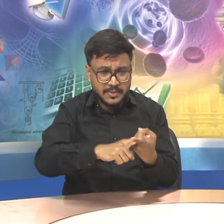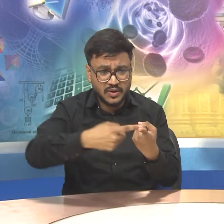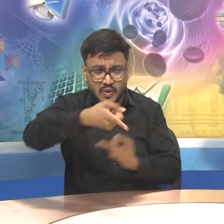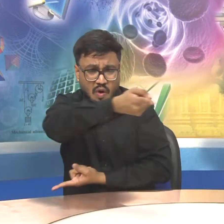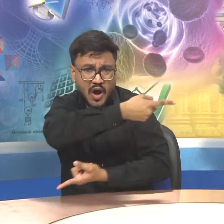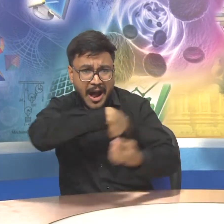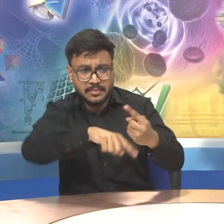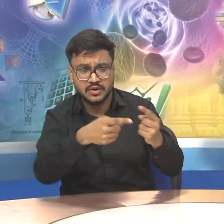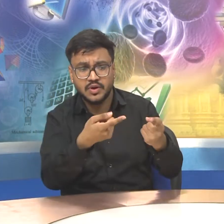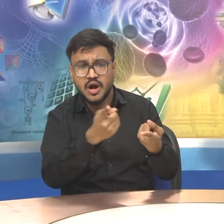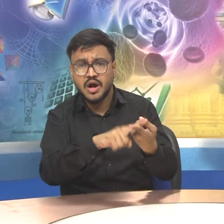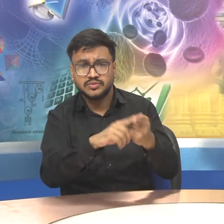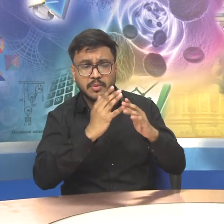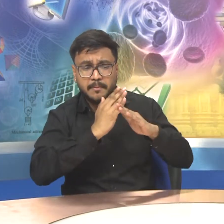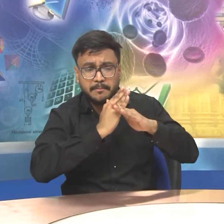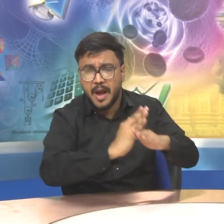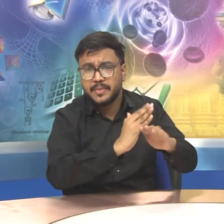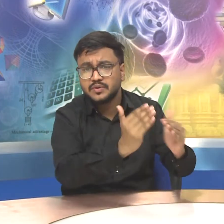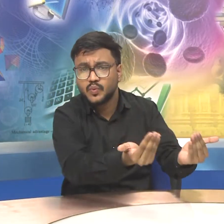Next is protection.